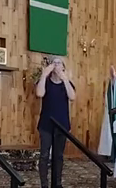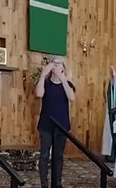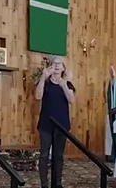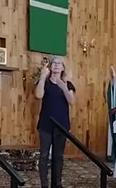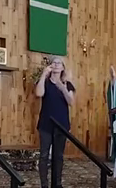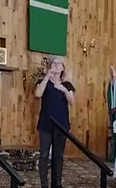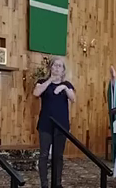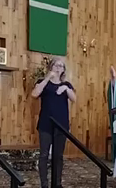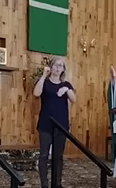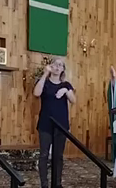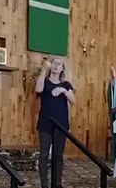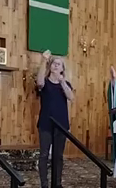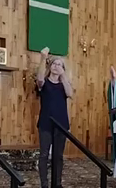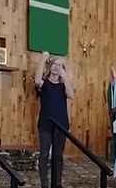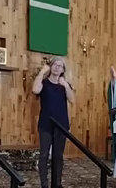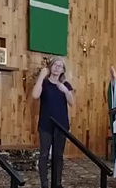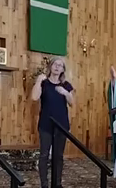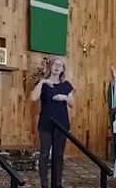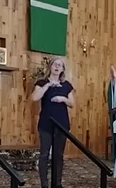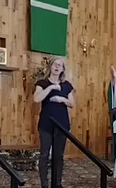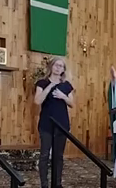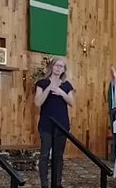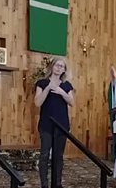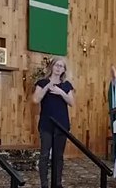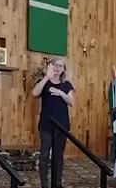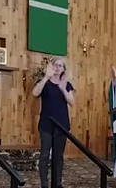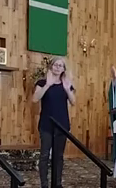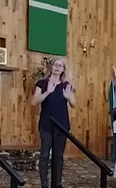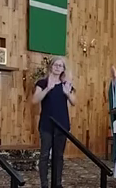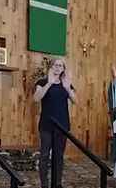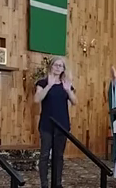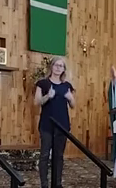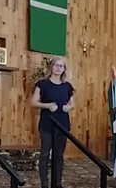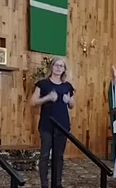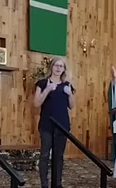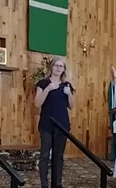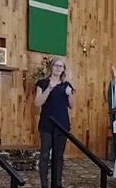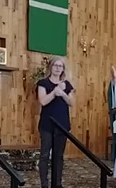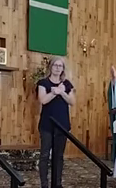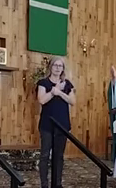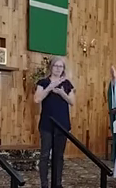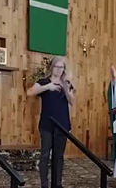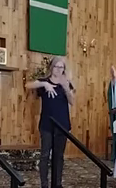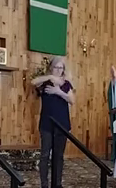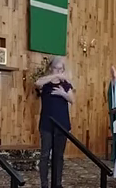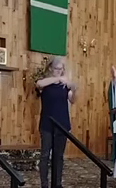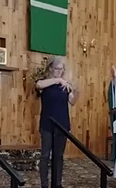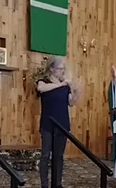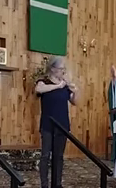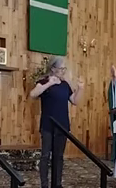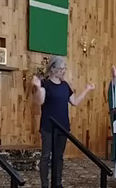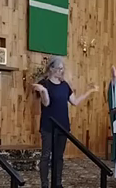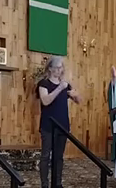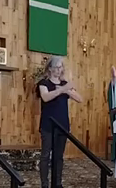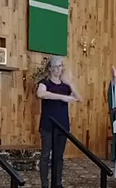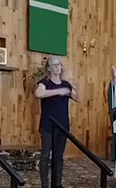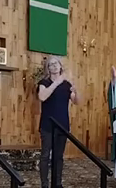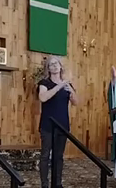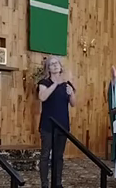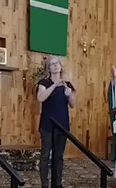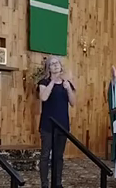the call that you have given to us to share your magnificent life and love with all the world,